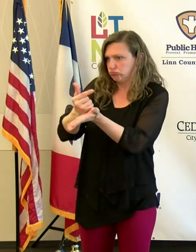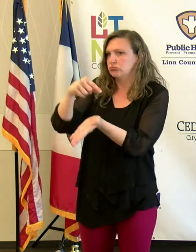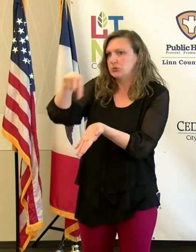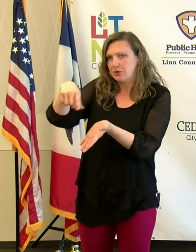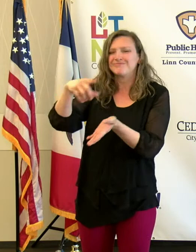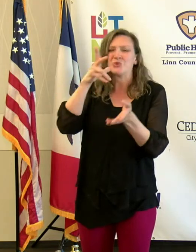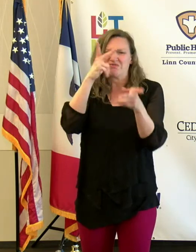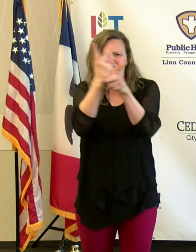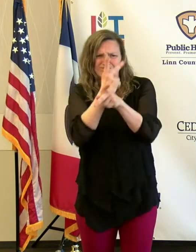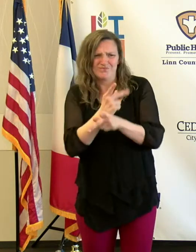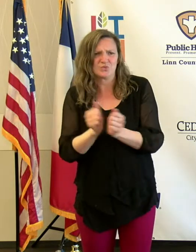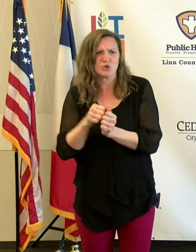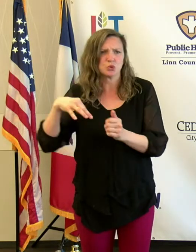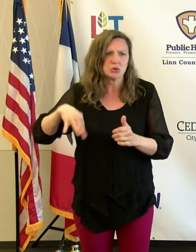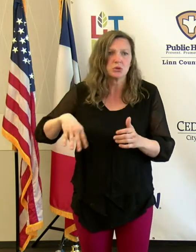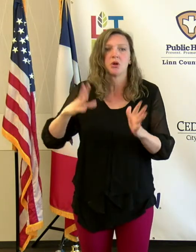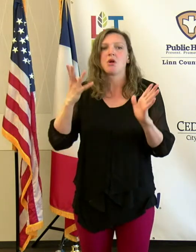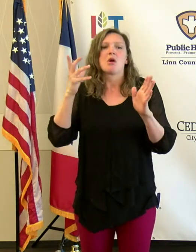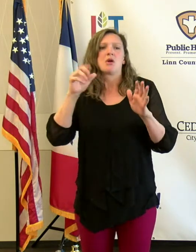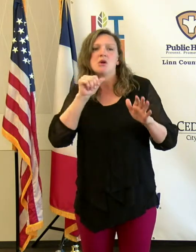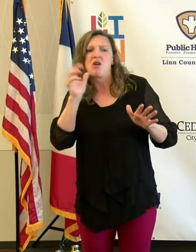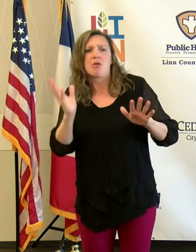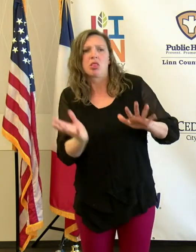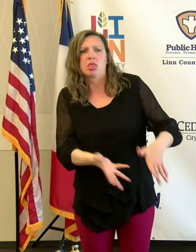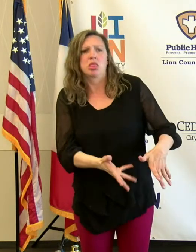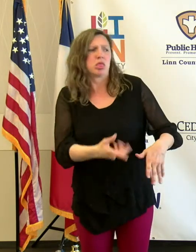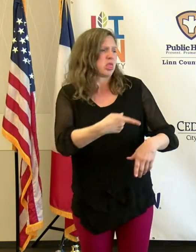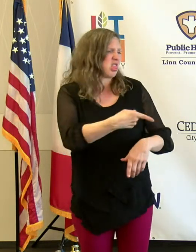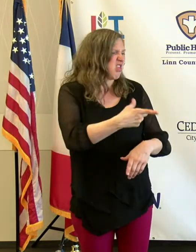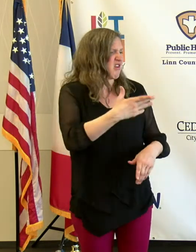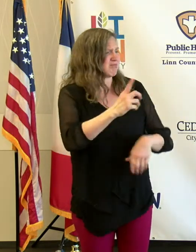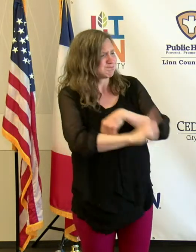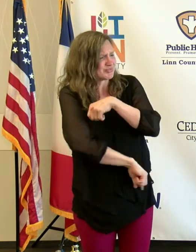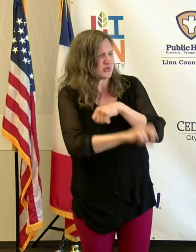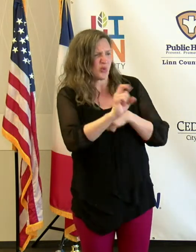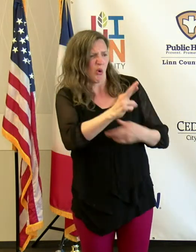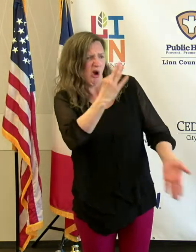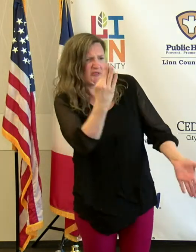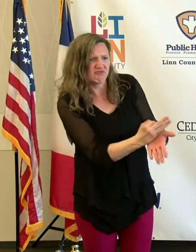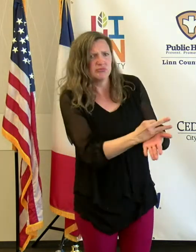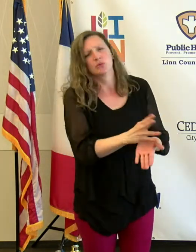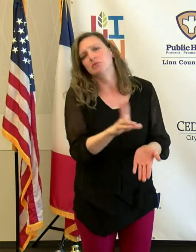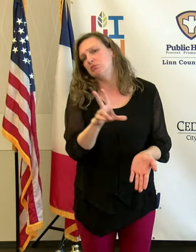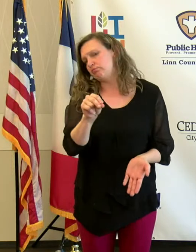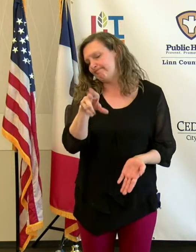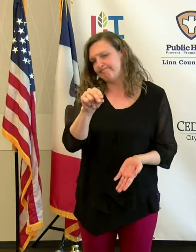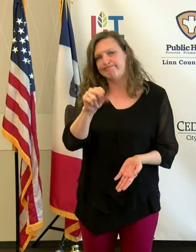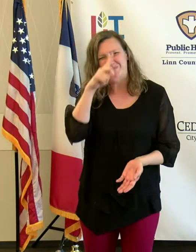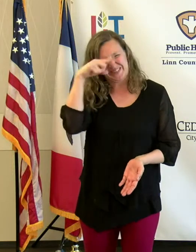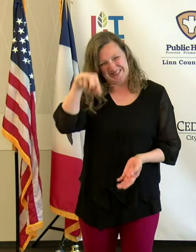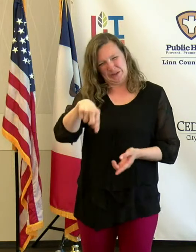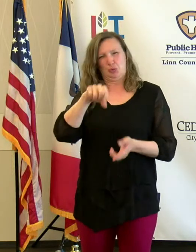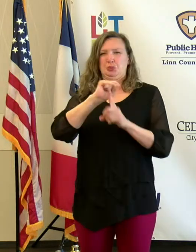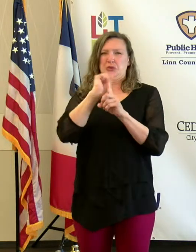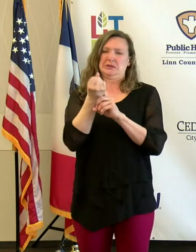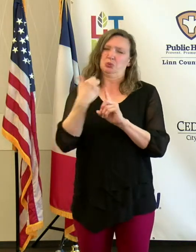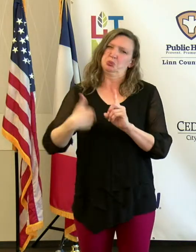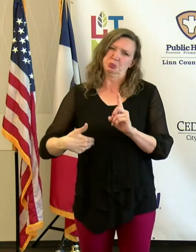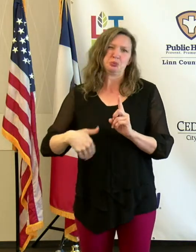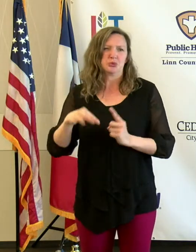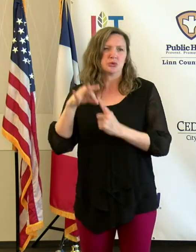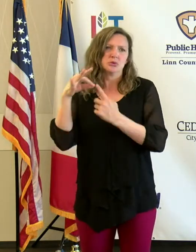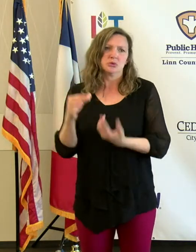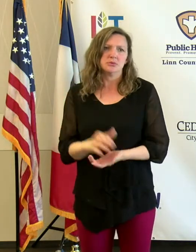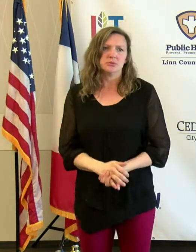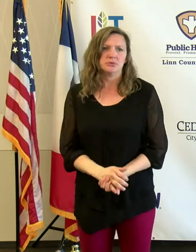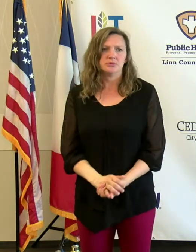be harmed by circumstances outside of their control. On behalf of our district and educational partners,